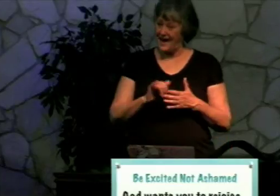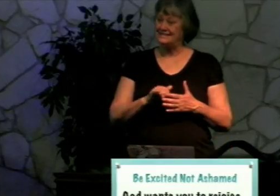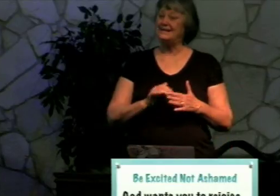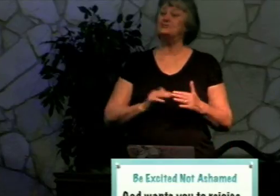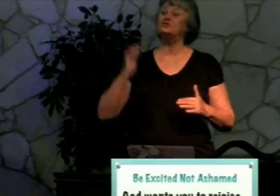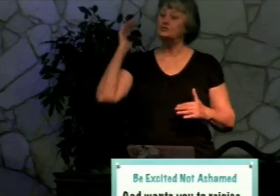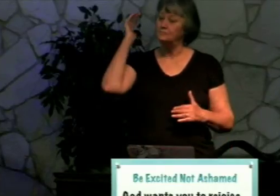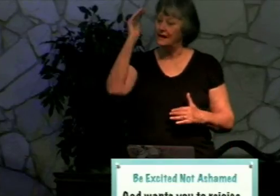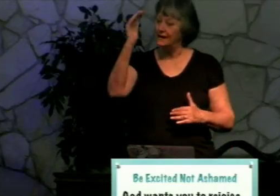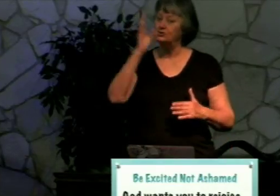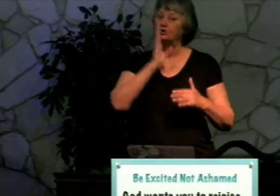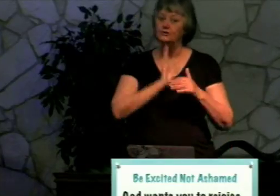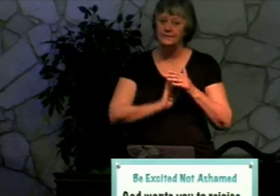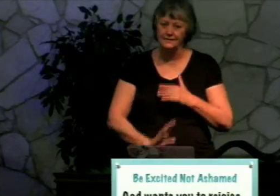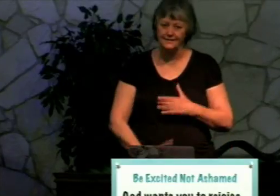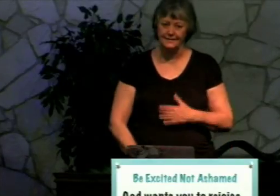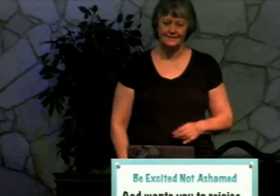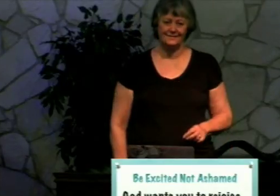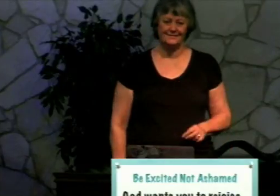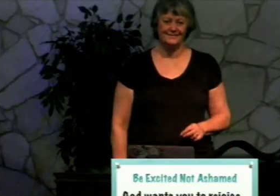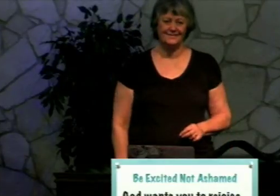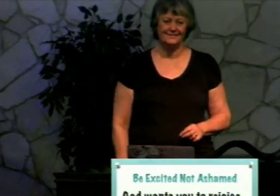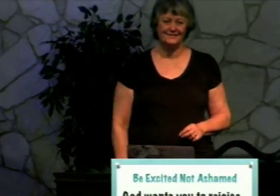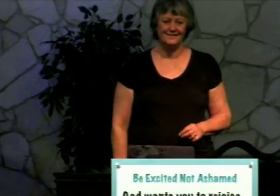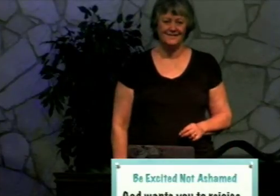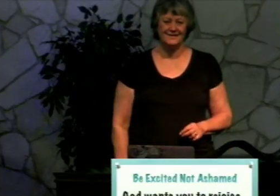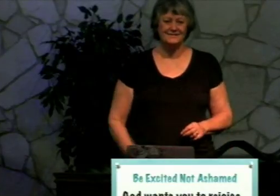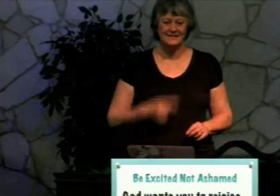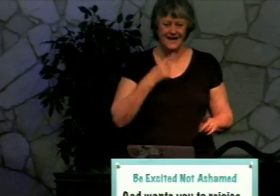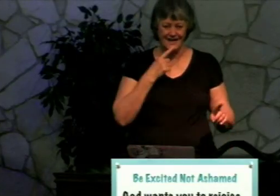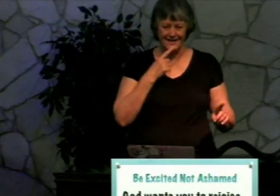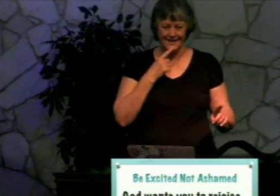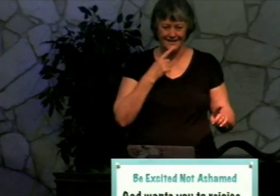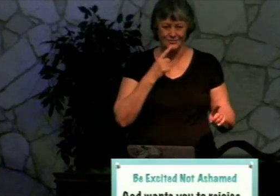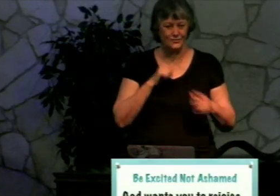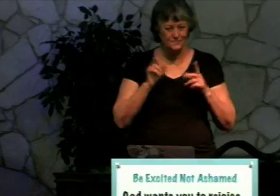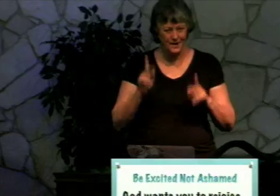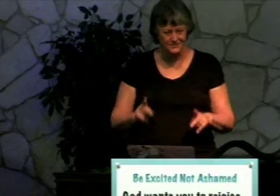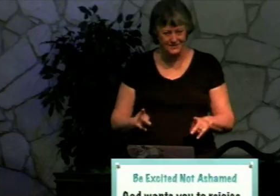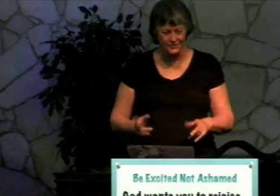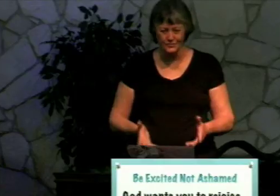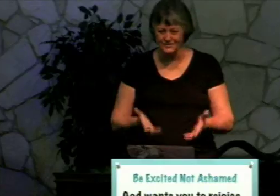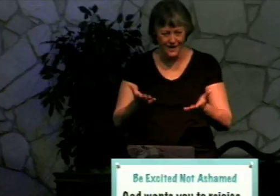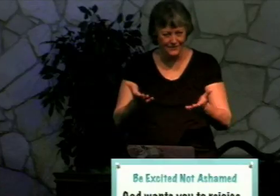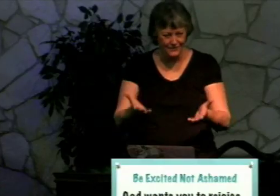That is too much humility. Say to the person who is